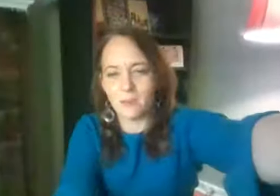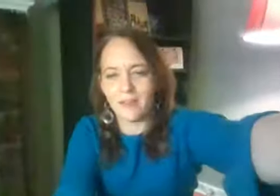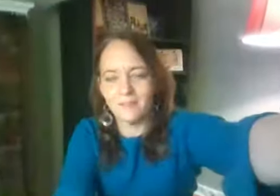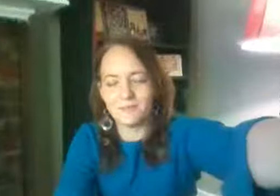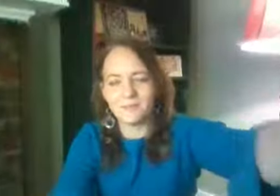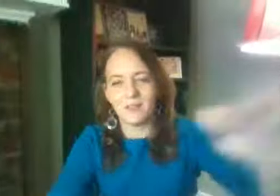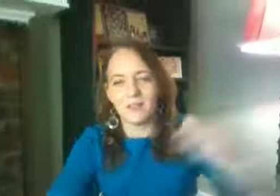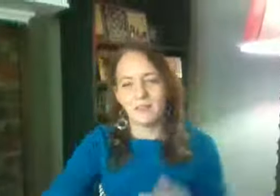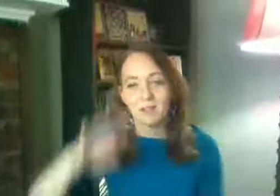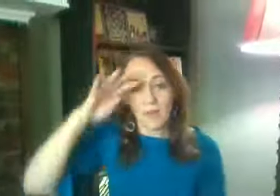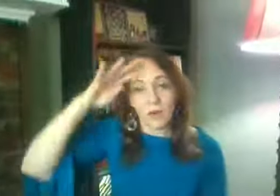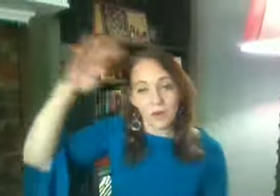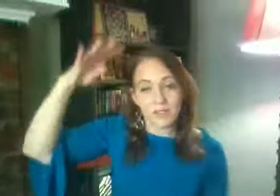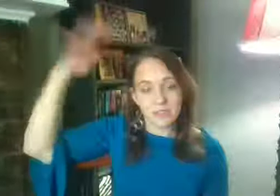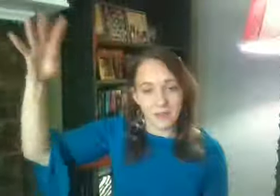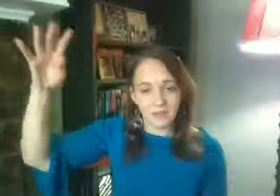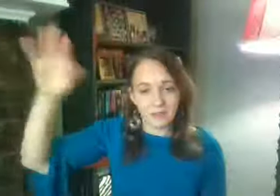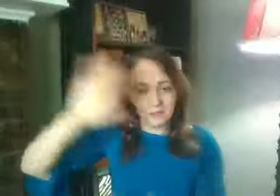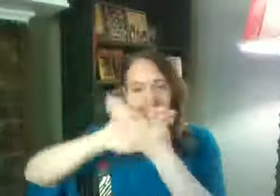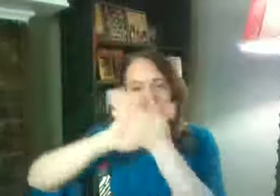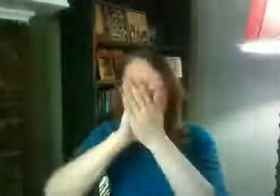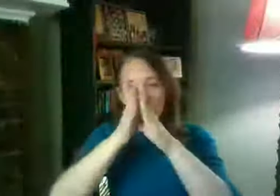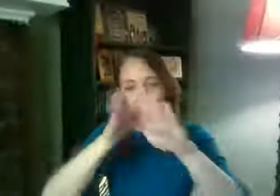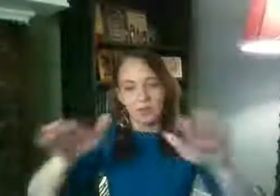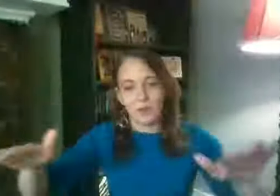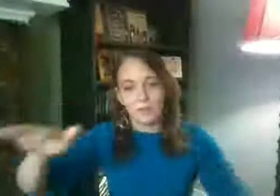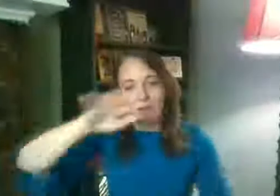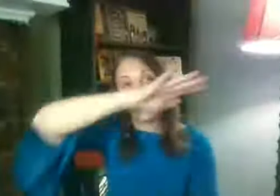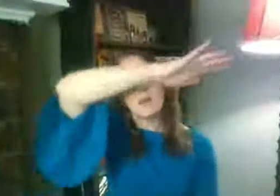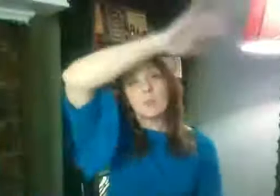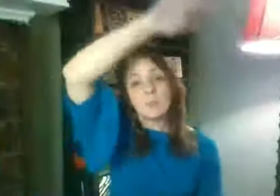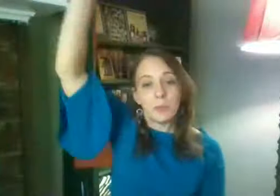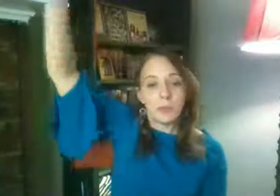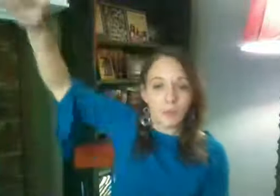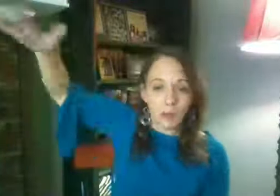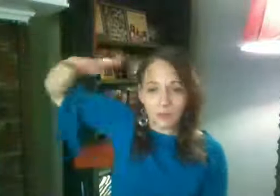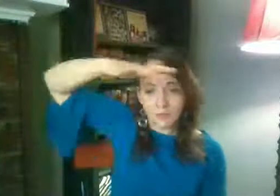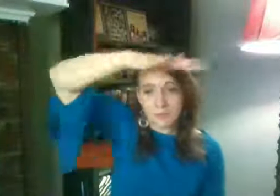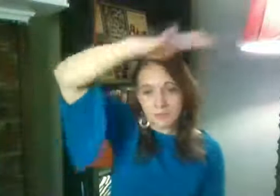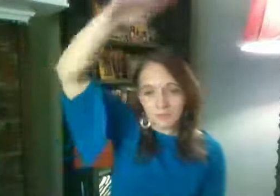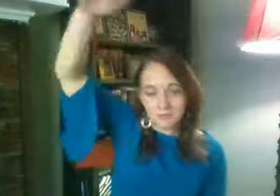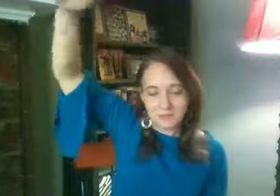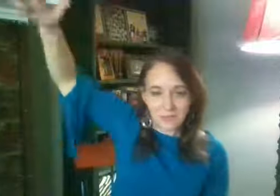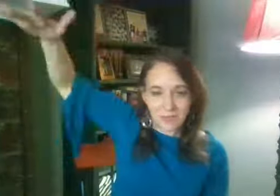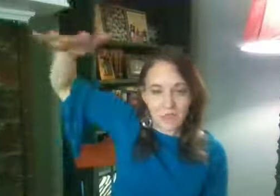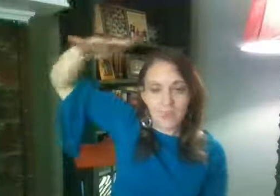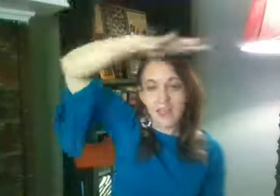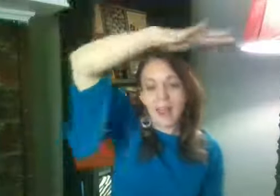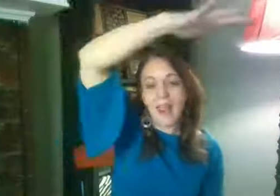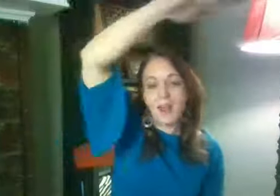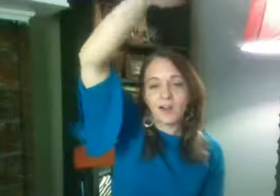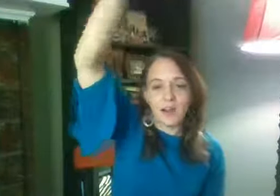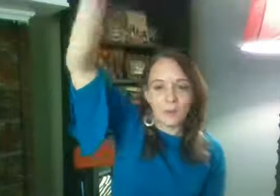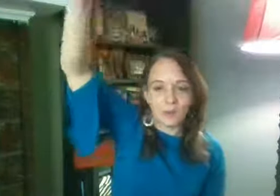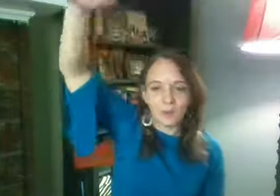little bit. Oseh Shalom Bimromav. And you're showing that area up above